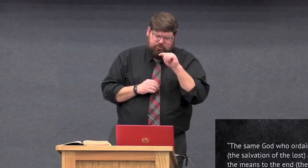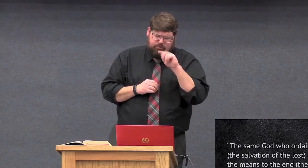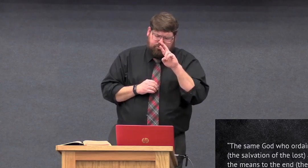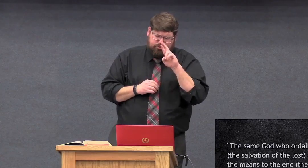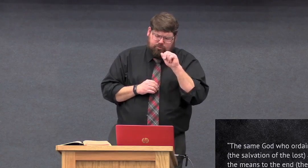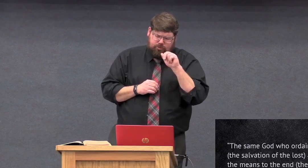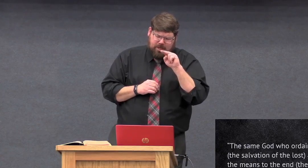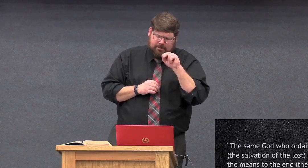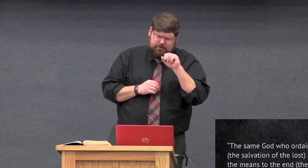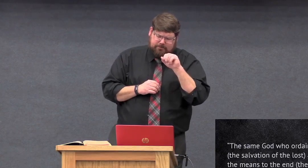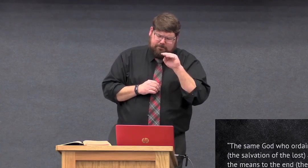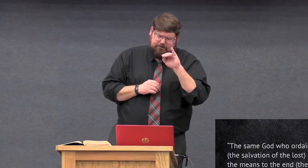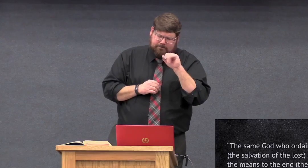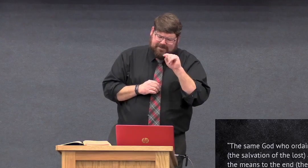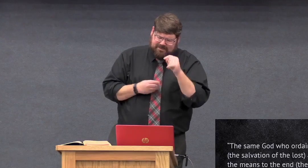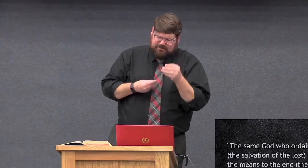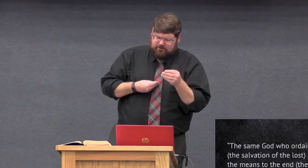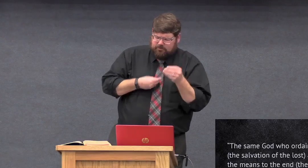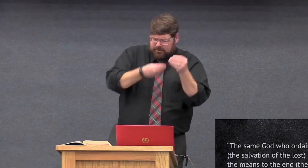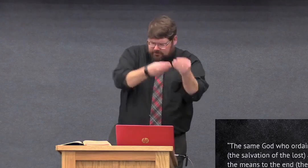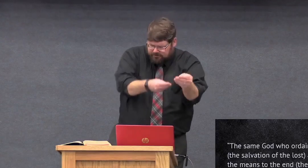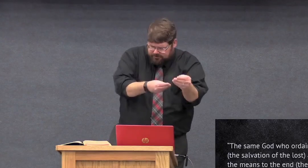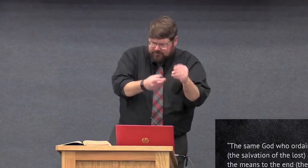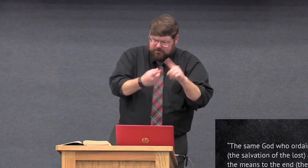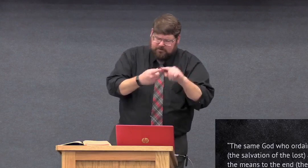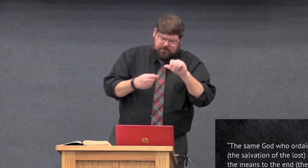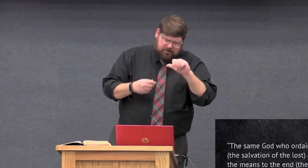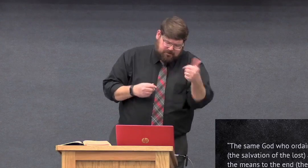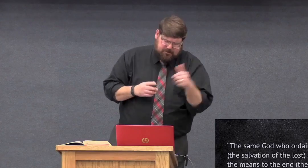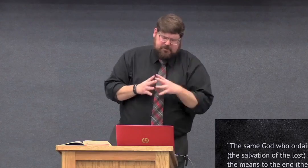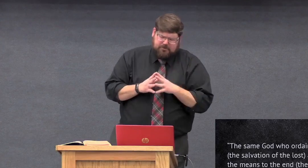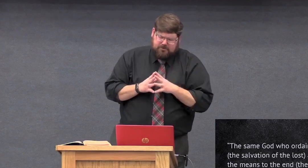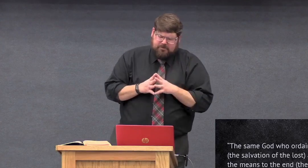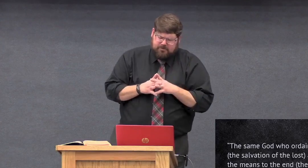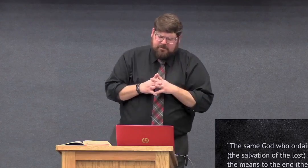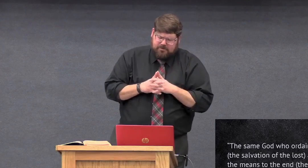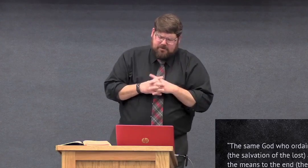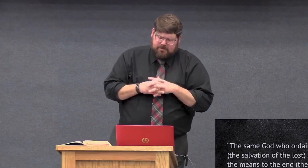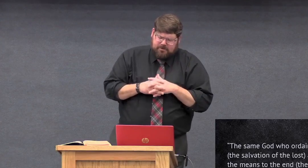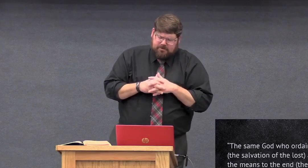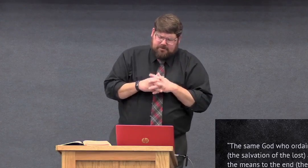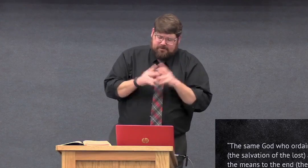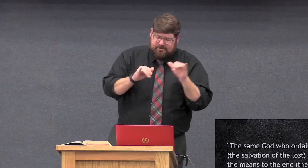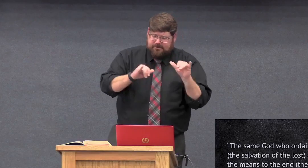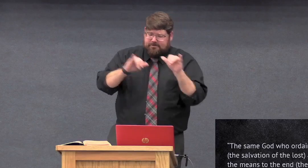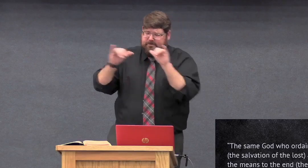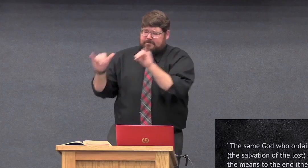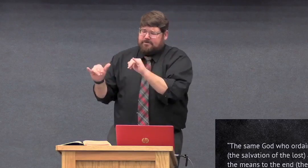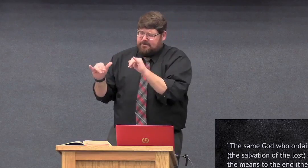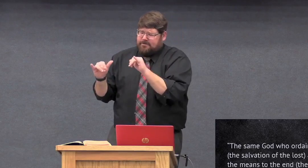tell the gospel, to transmit that truth to others.